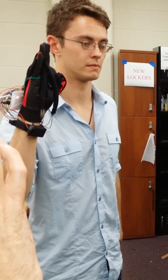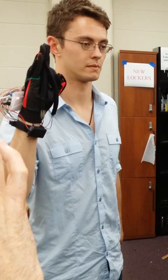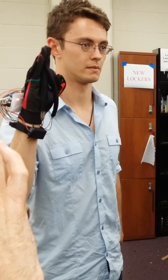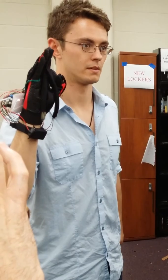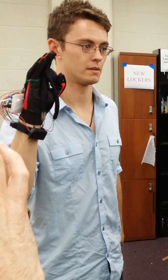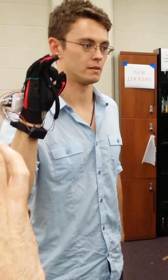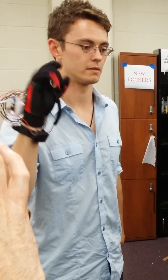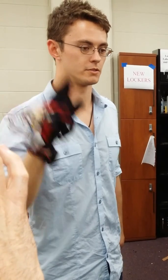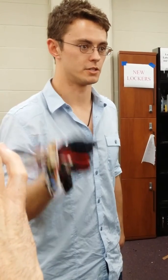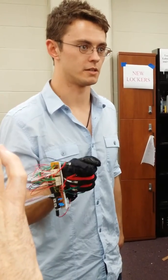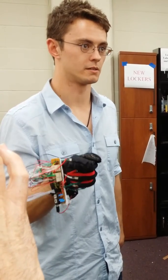Okay. E. Go. F. Go. G.